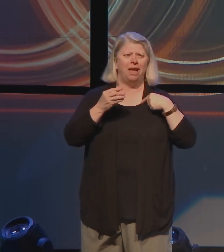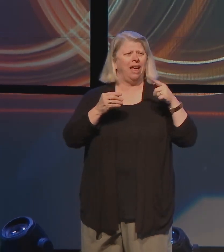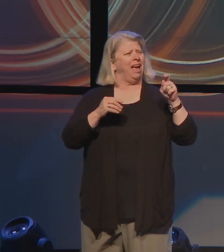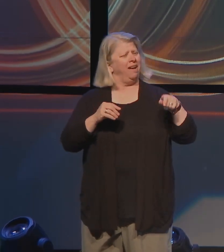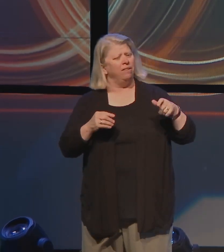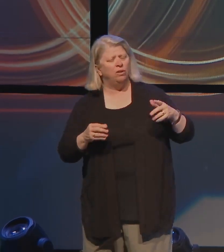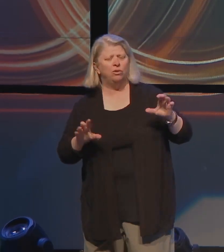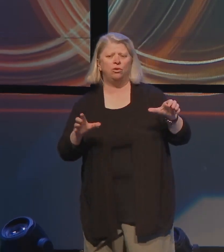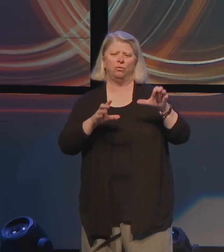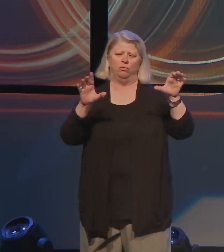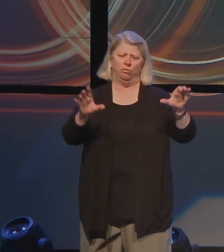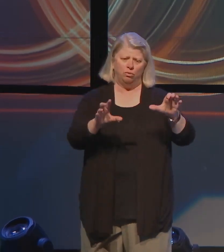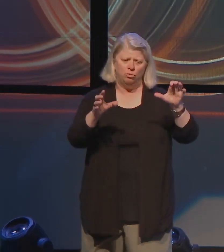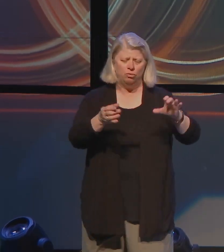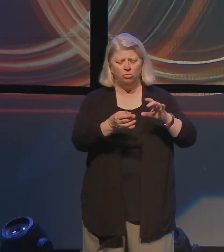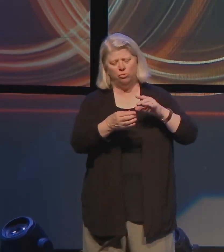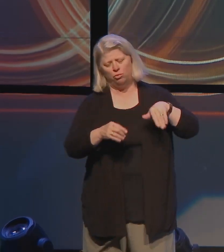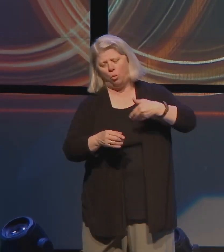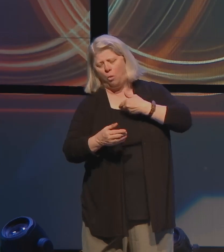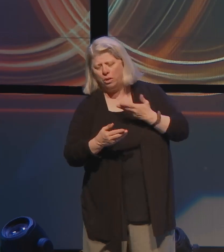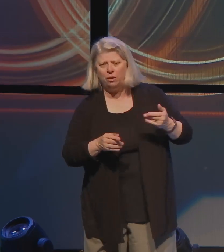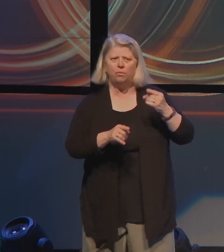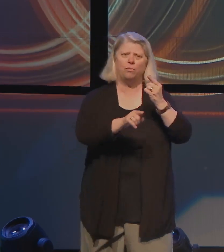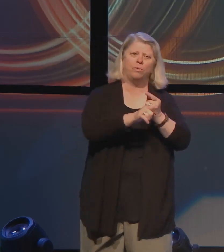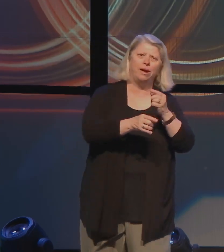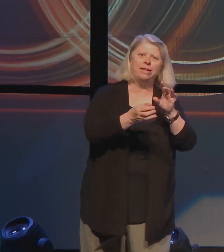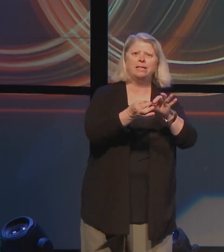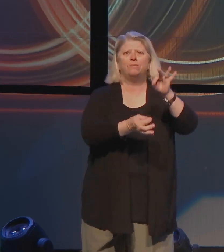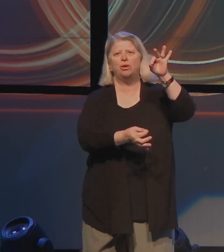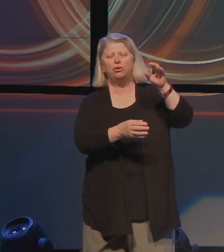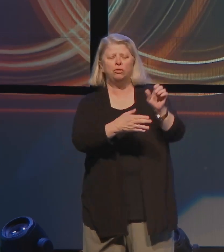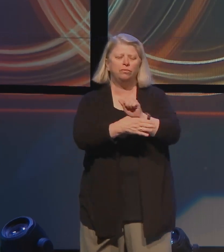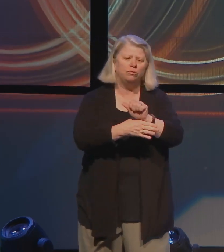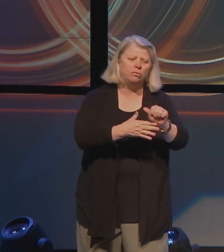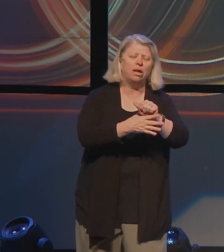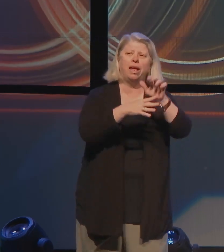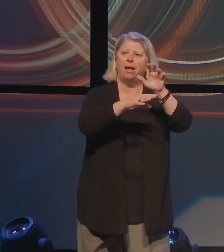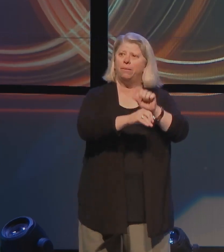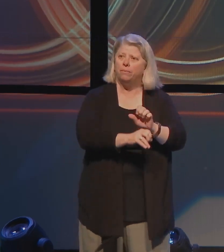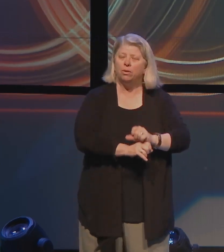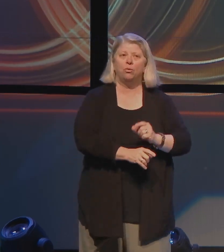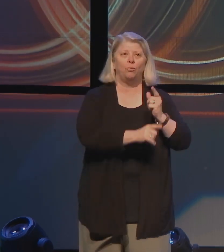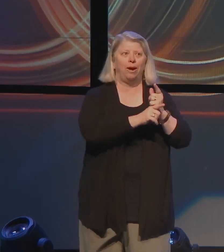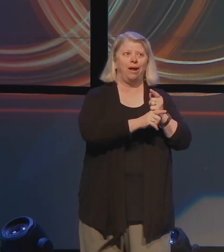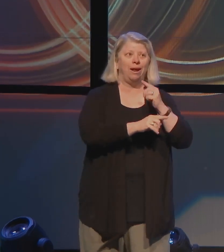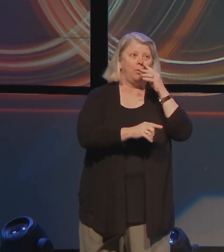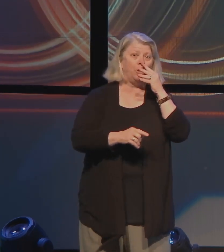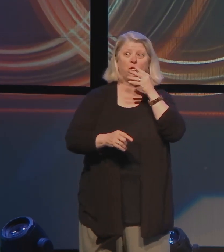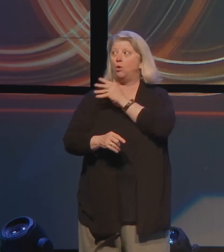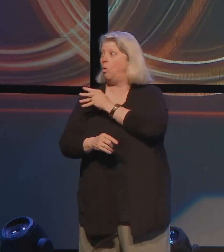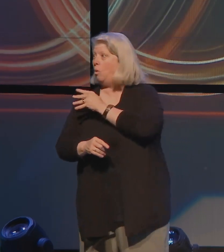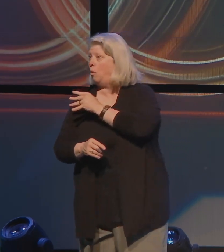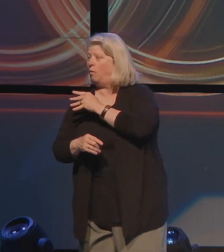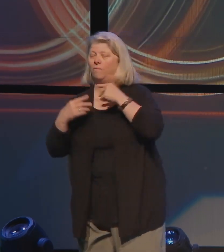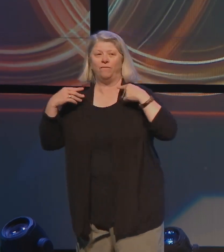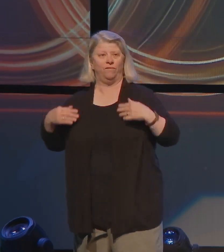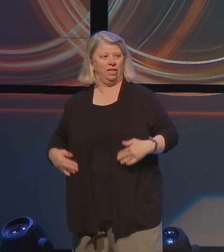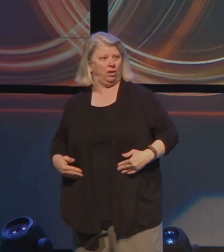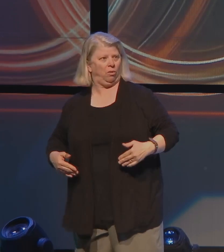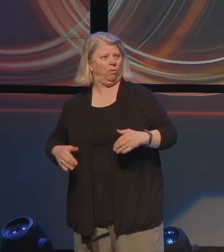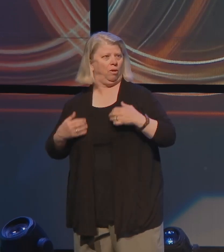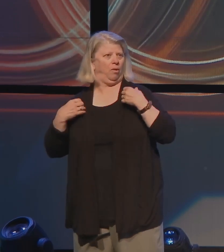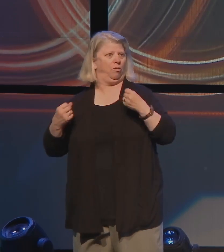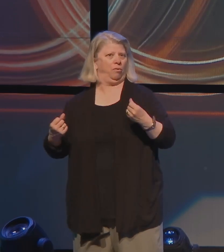have to do all the soul things right. I've got to get all these spiritual disciplines, all these spiritual habits right. And we neglect our physical